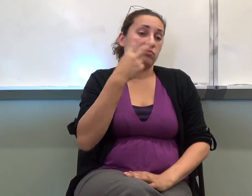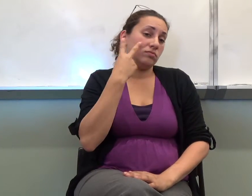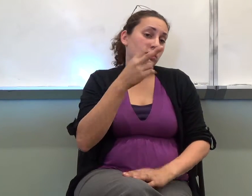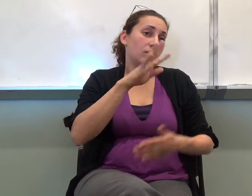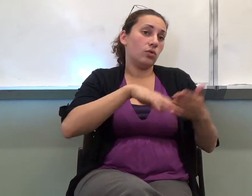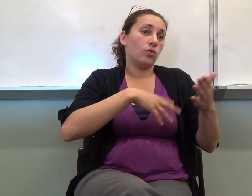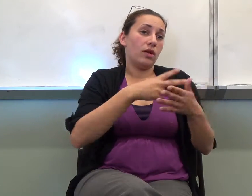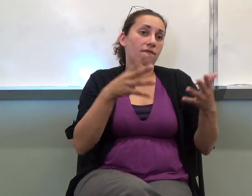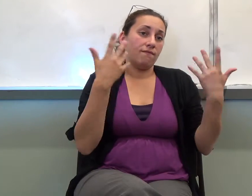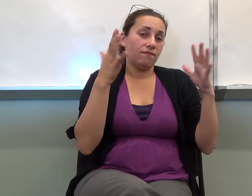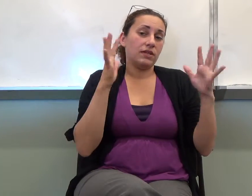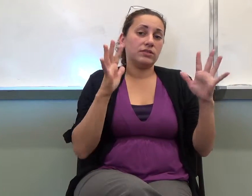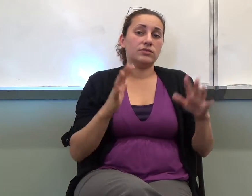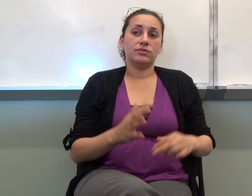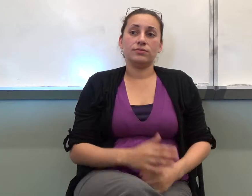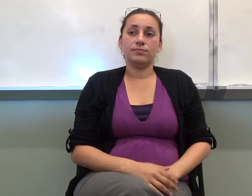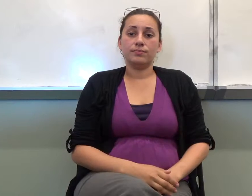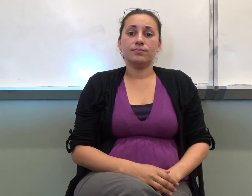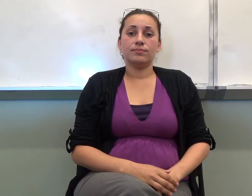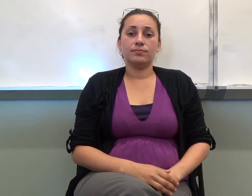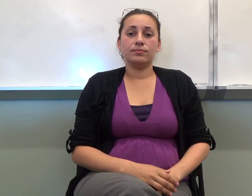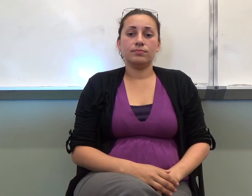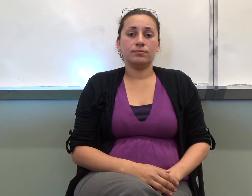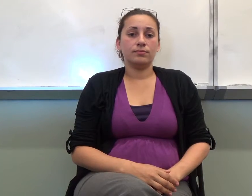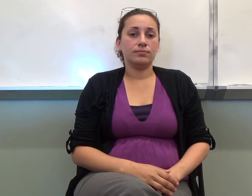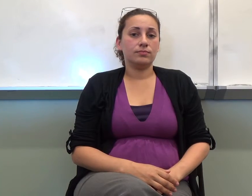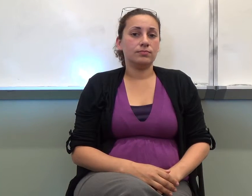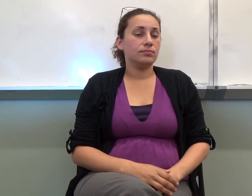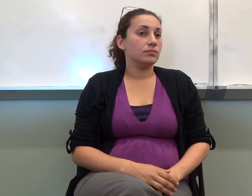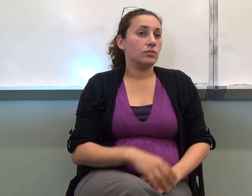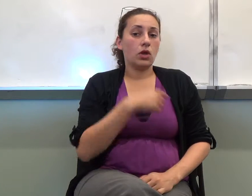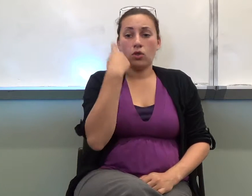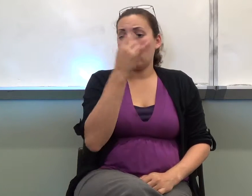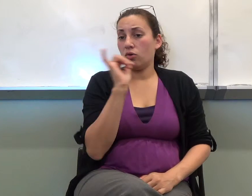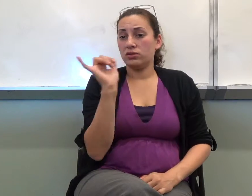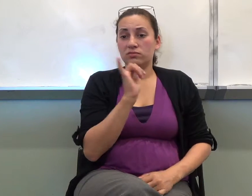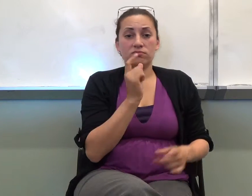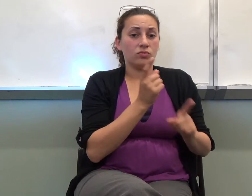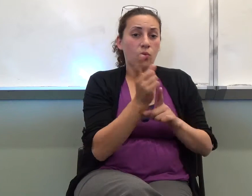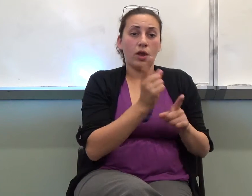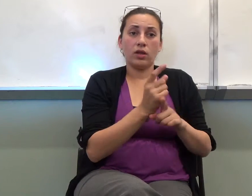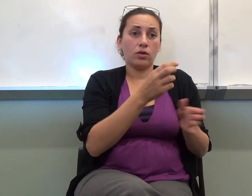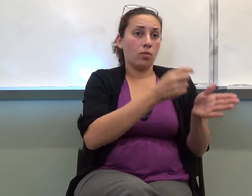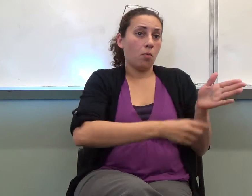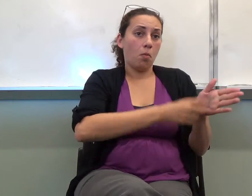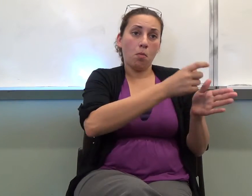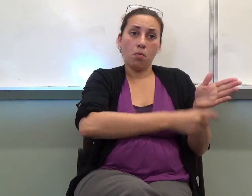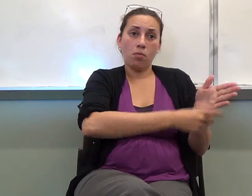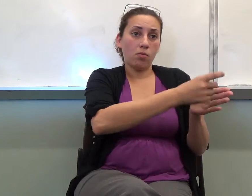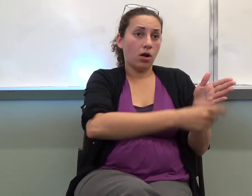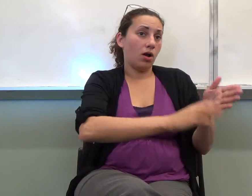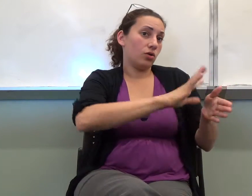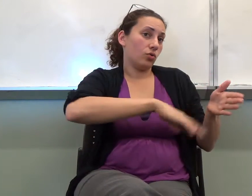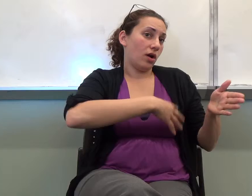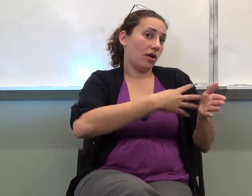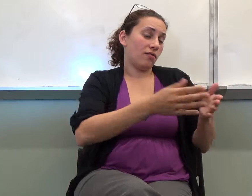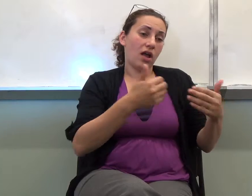book. And it looks like a regular bar graph. It has all the requirements of a regular bar graph.